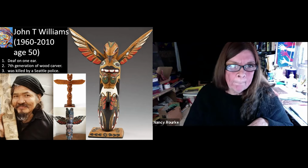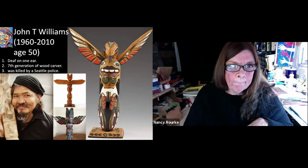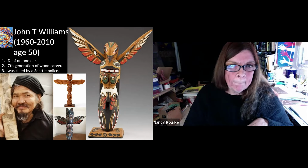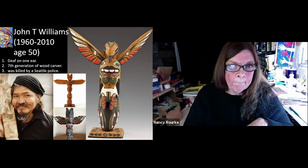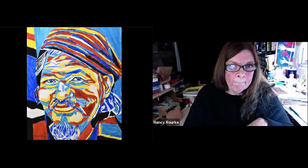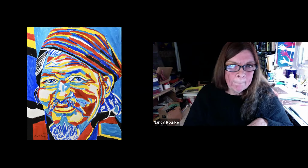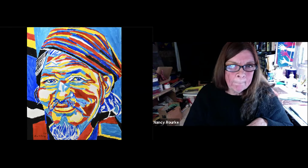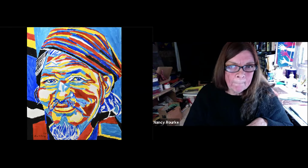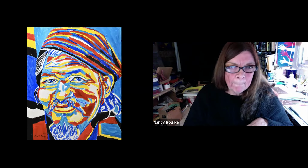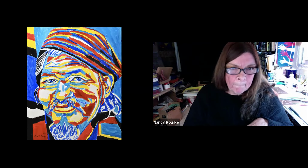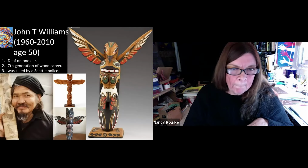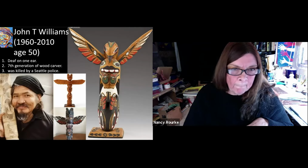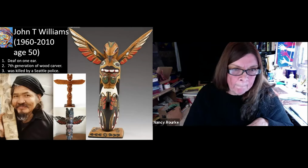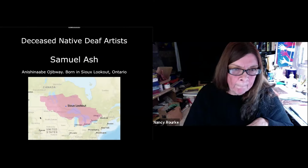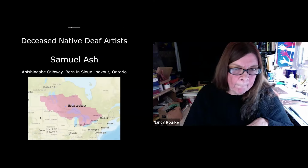Next slide.